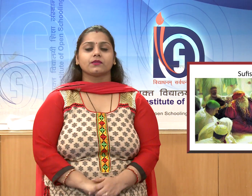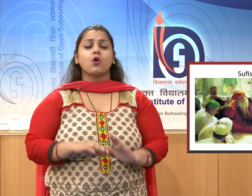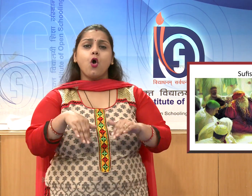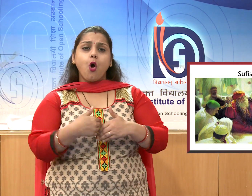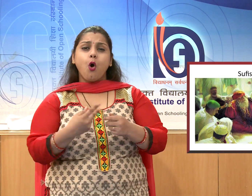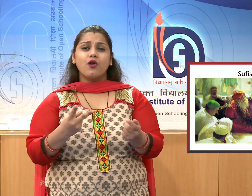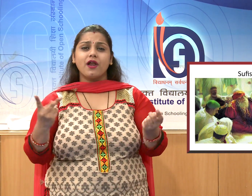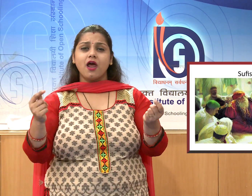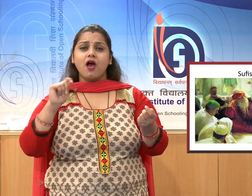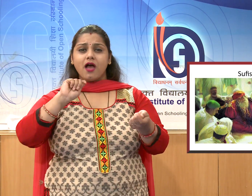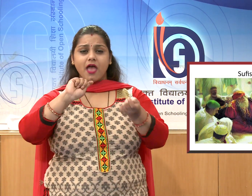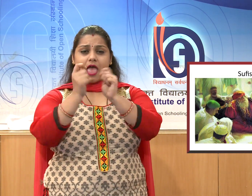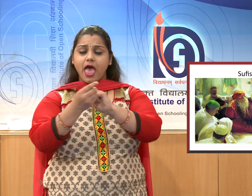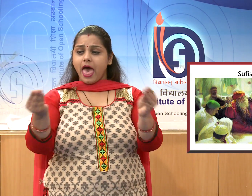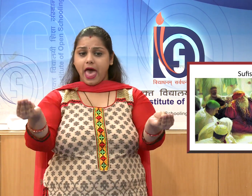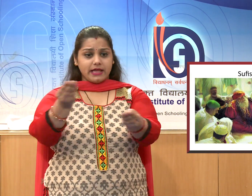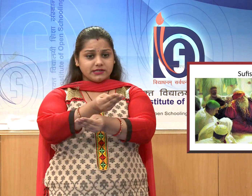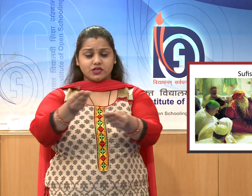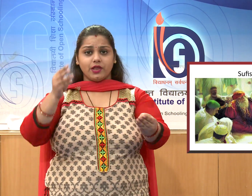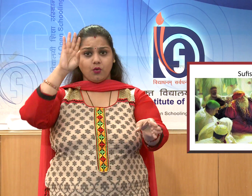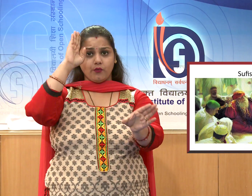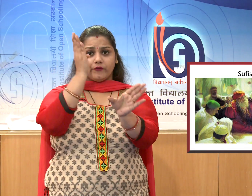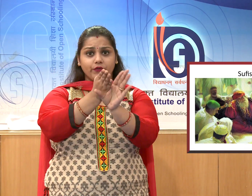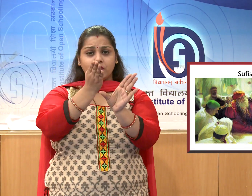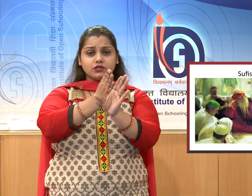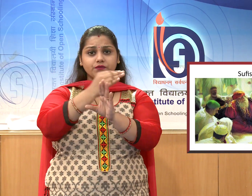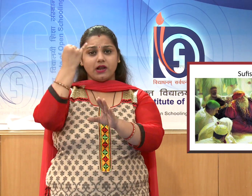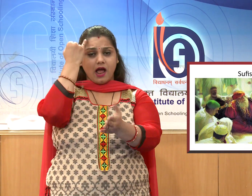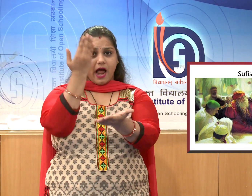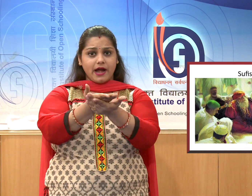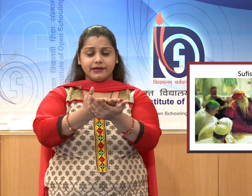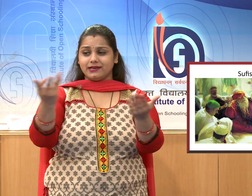and exchange of philosophical ideas took place.